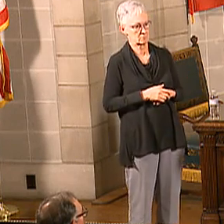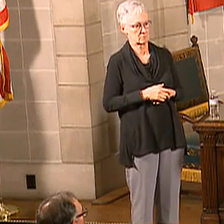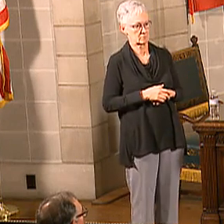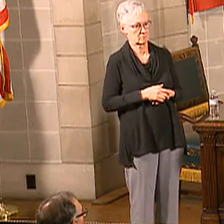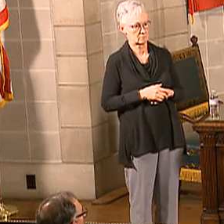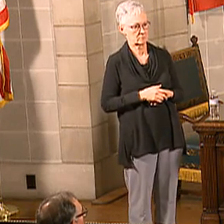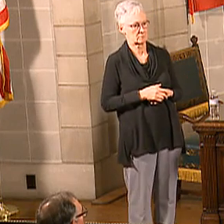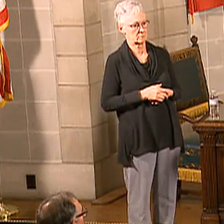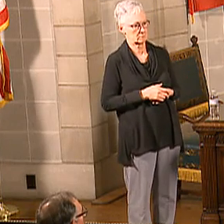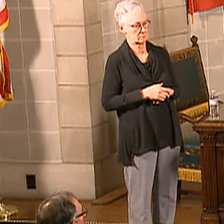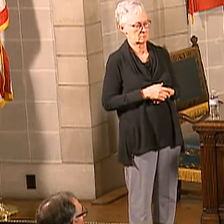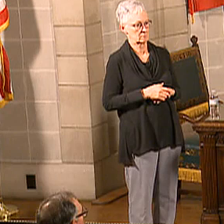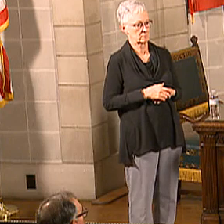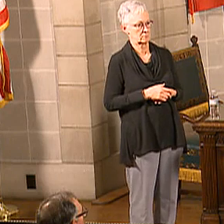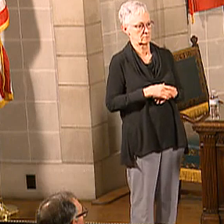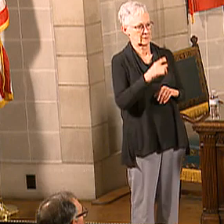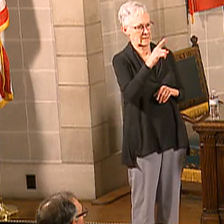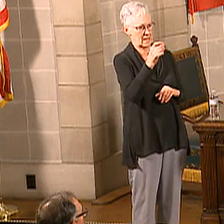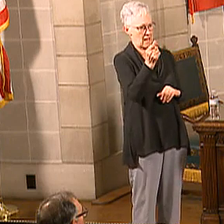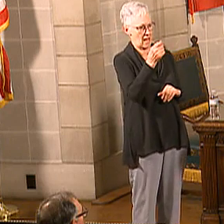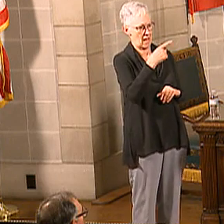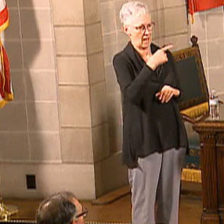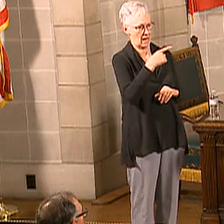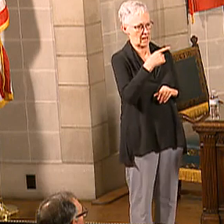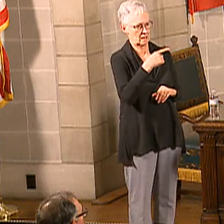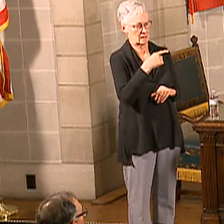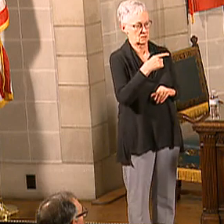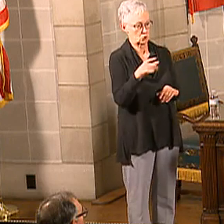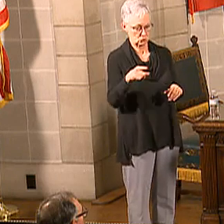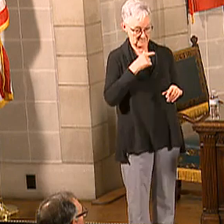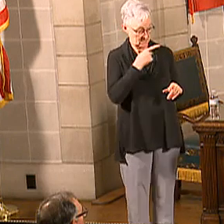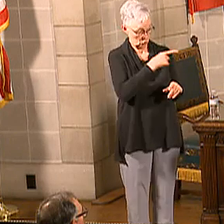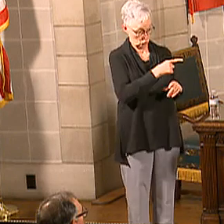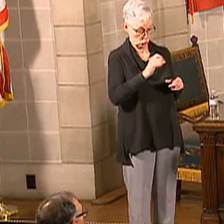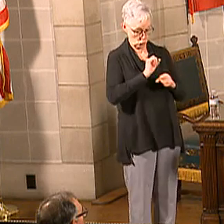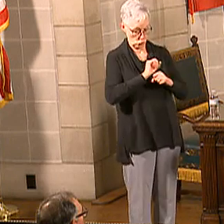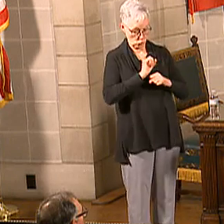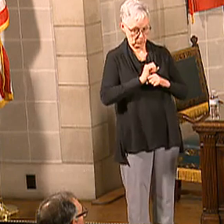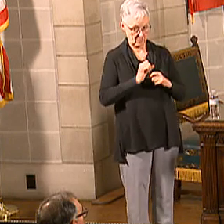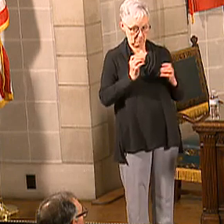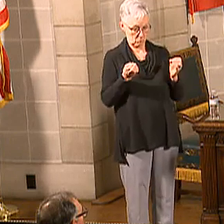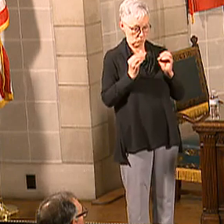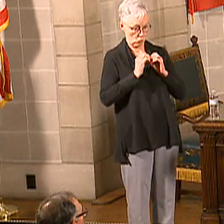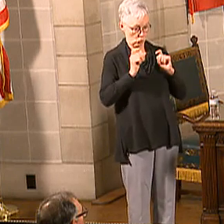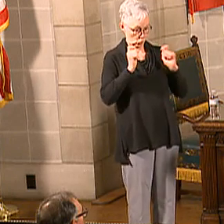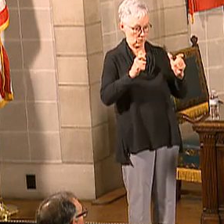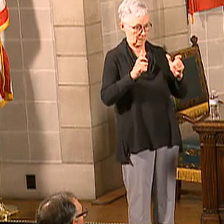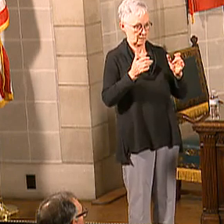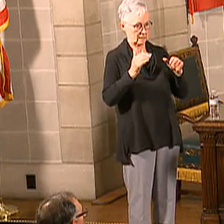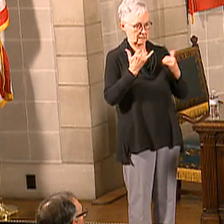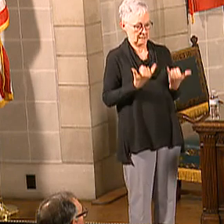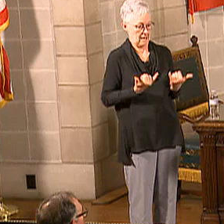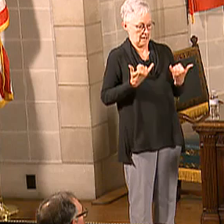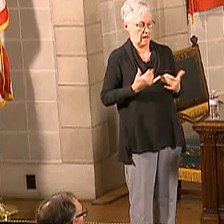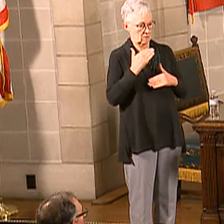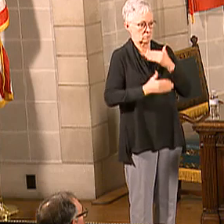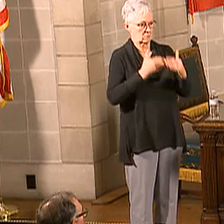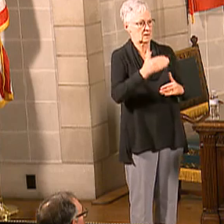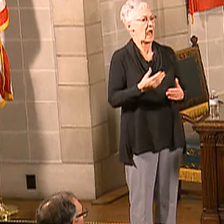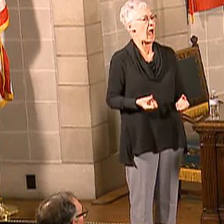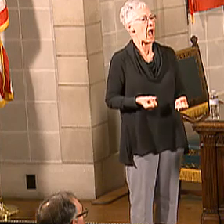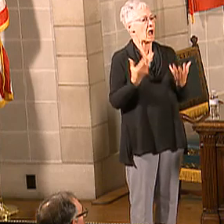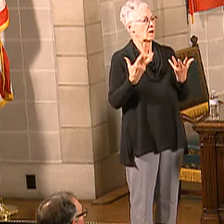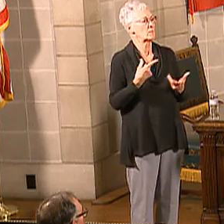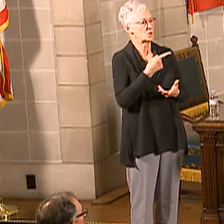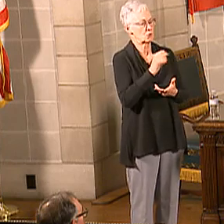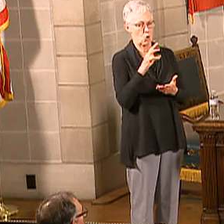a percentage of how many, you know, you said they're fast tracked. You have a percentage of how many you're approving, you know, and you're not